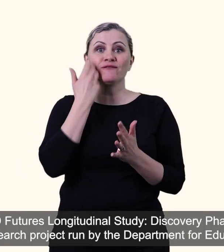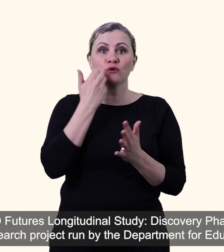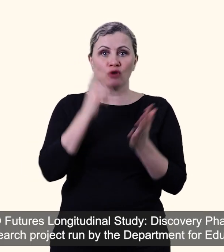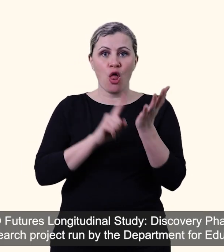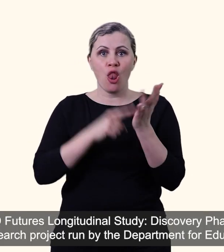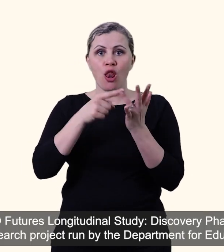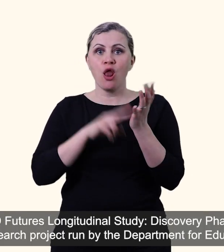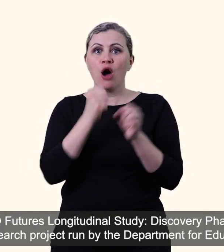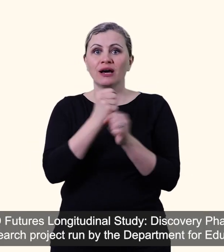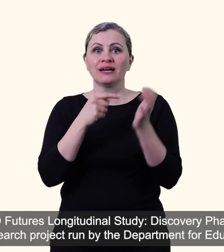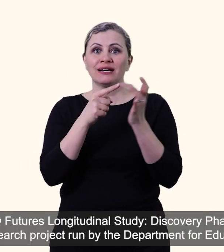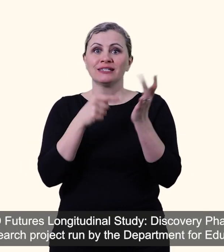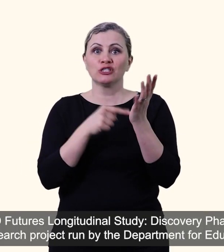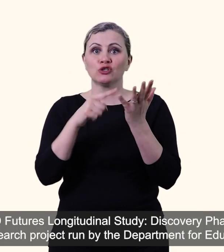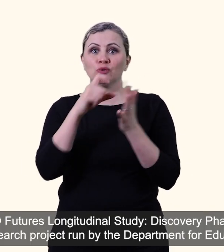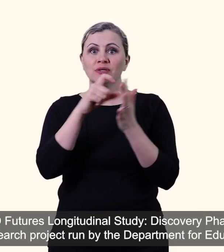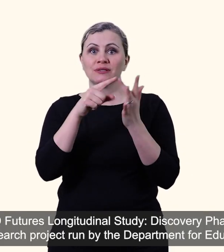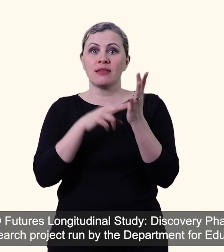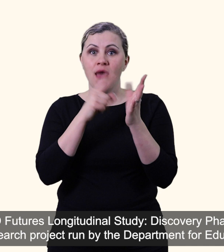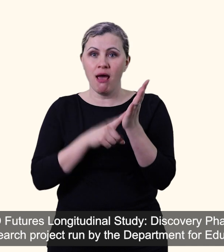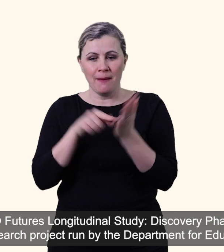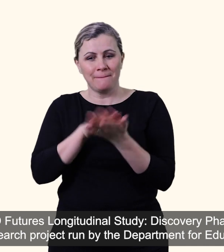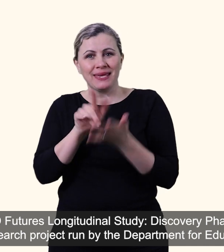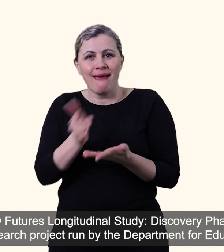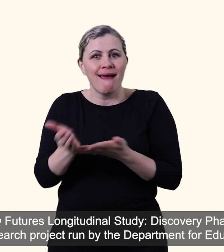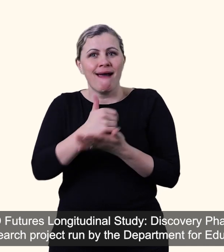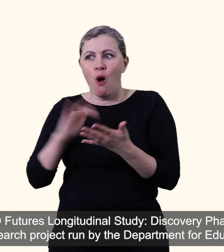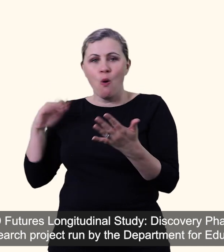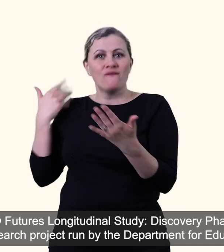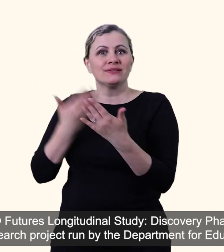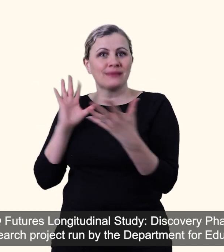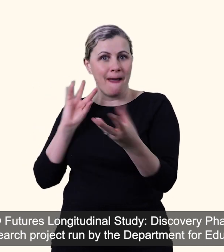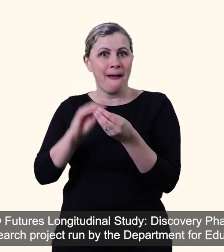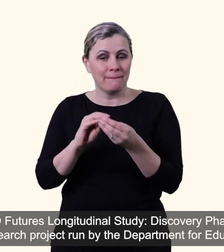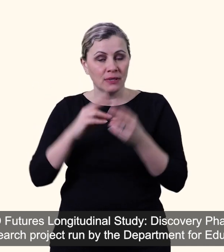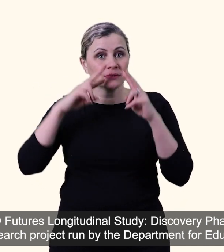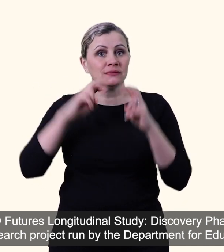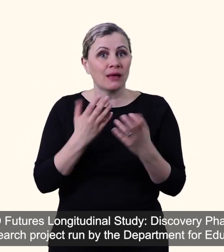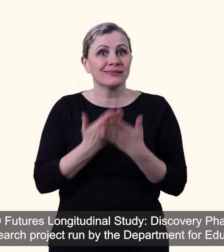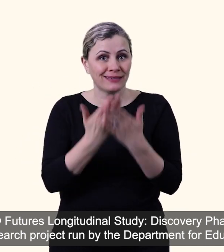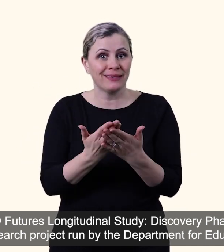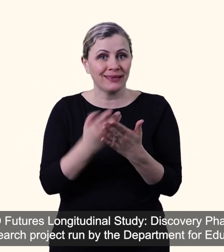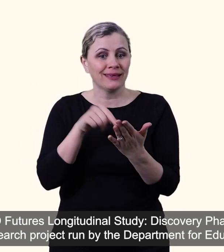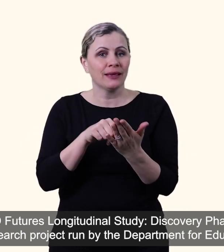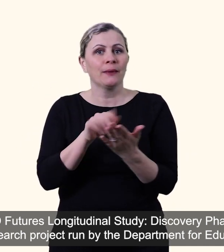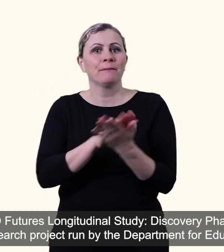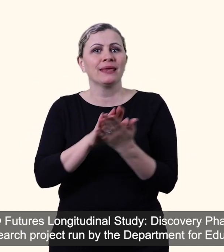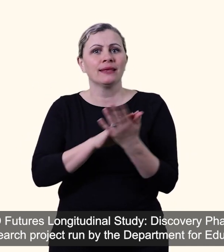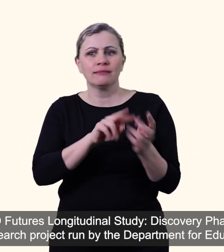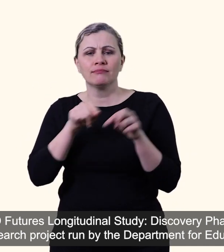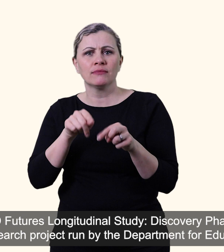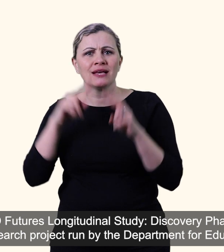Send Futures longitudinal study discovery phase was a research project run by the Department for Education.